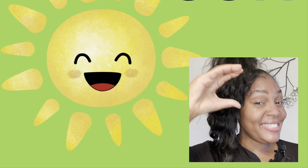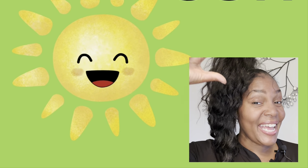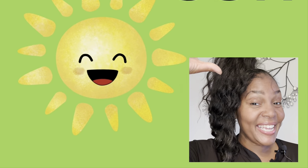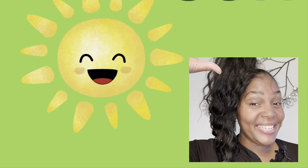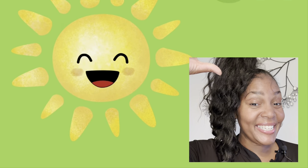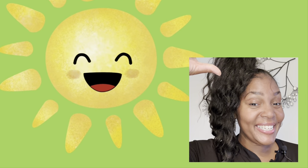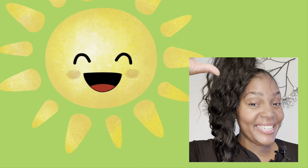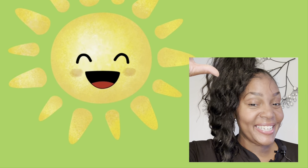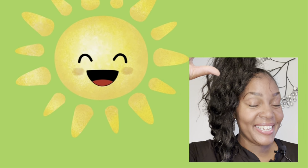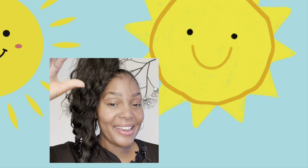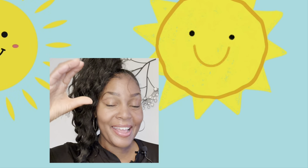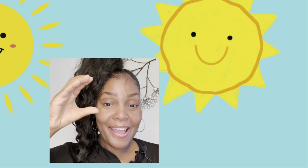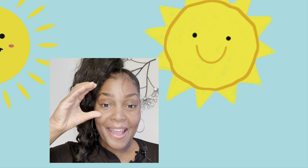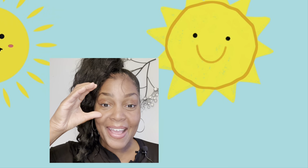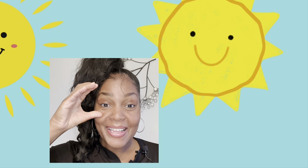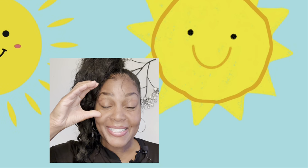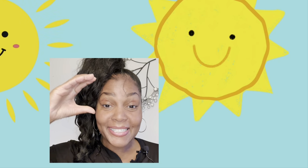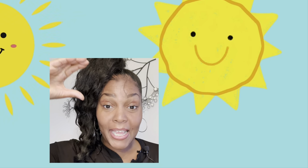Sun.